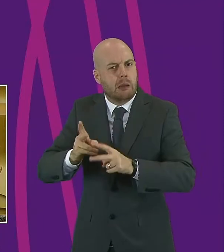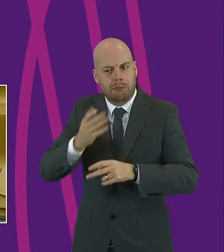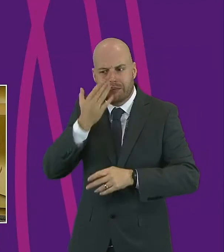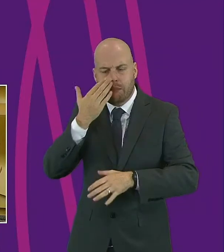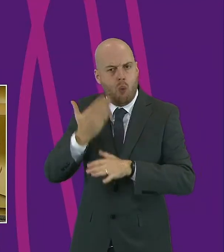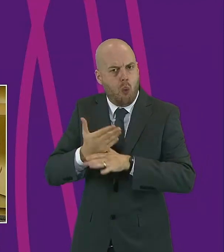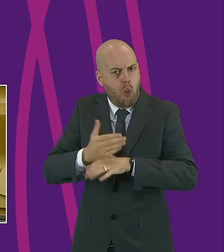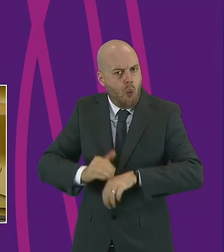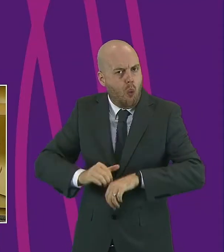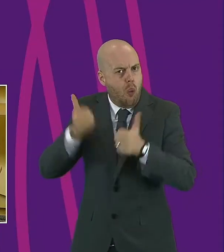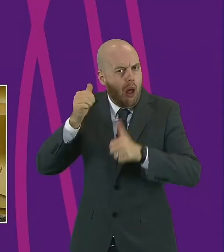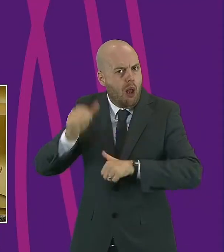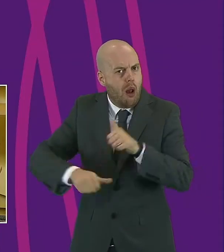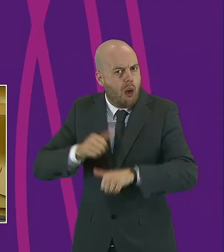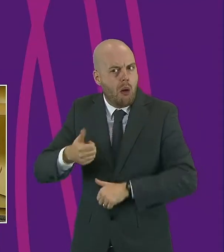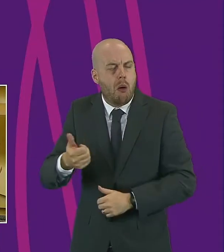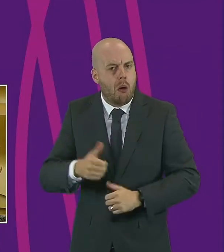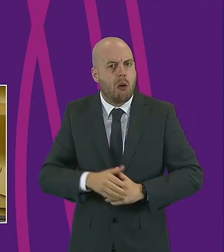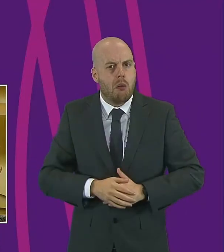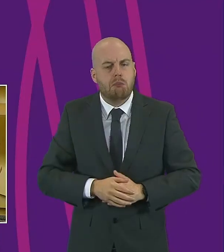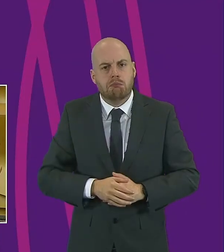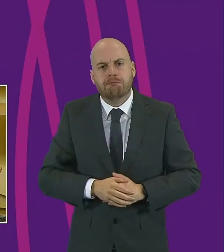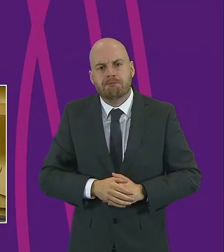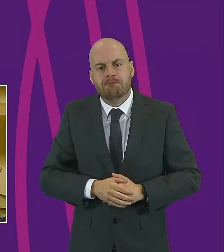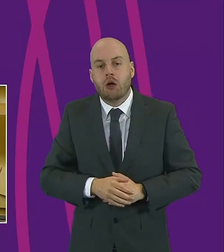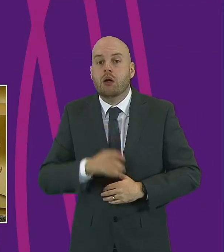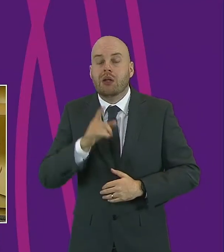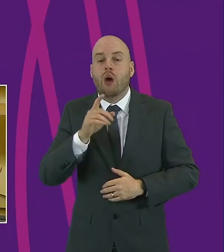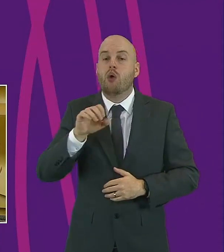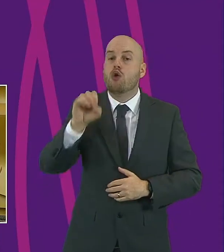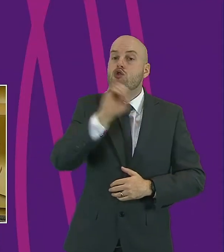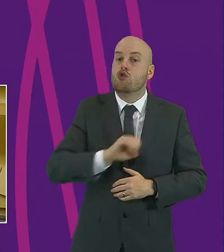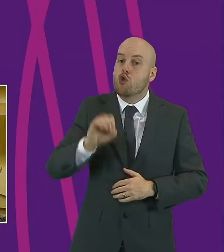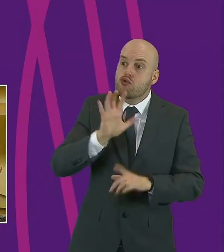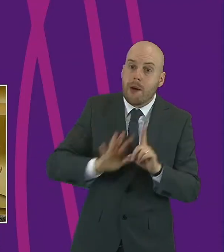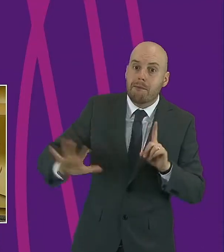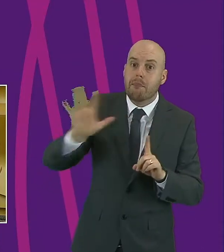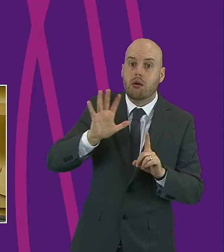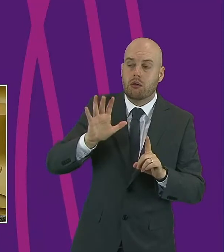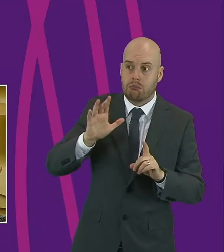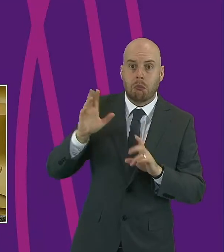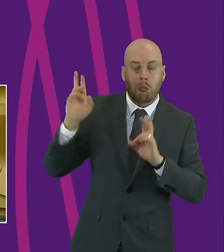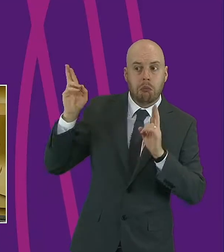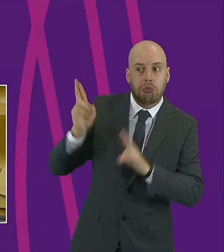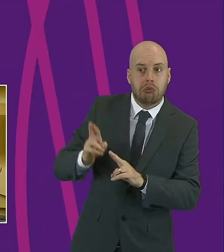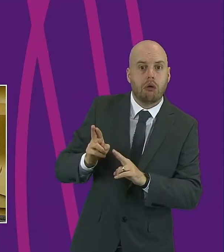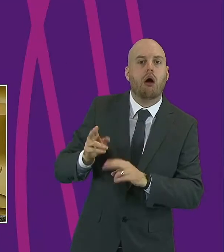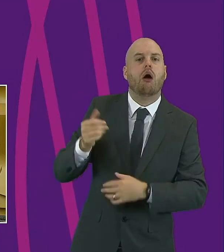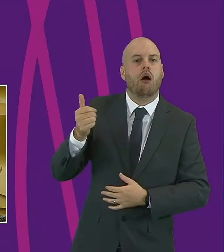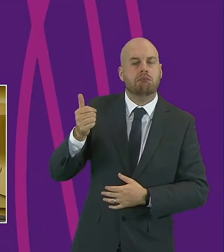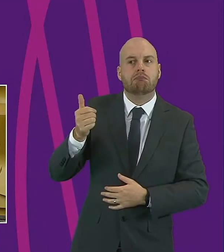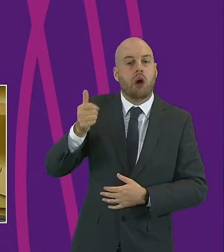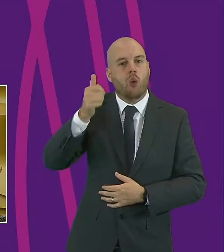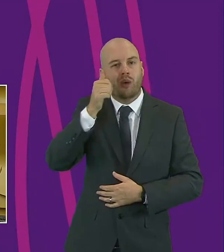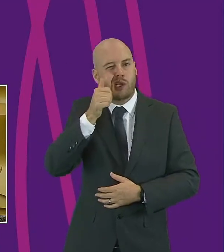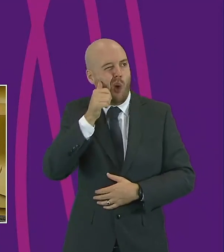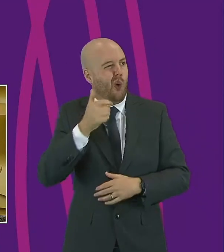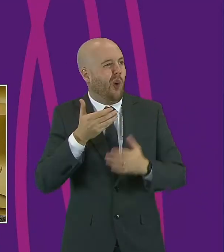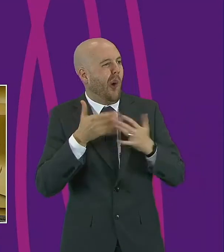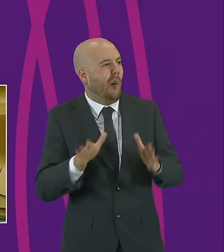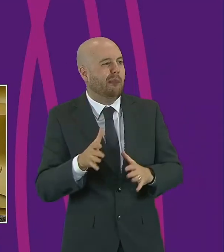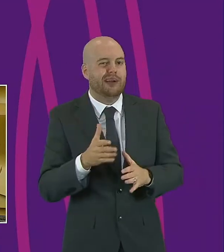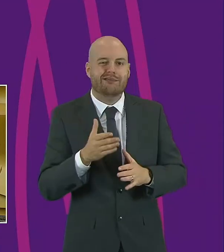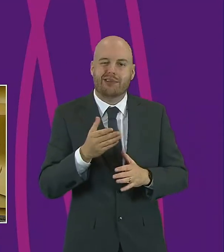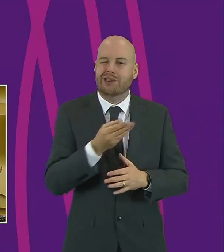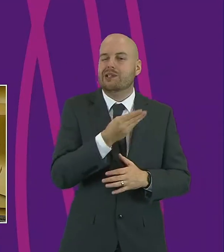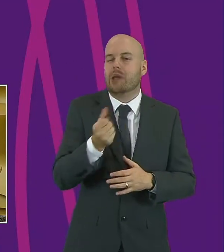the resurgence of COVID that we are seeing in some parts of Europe, and given that we always knew that reopening more parts of the economy would be risky,